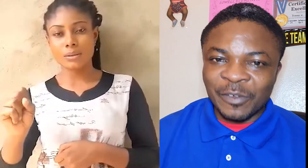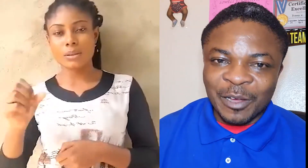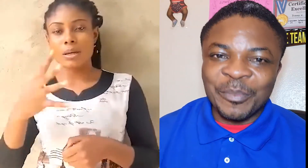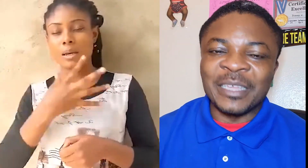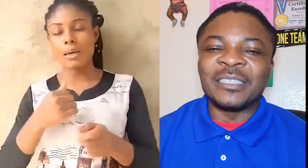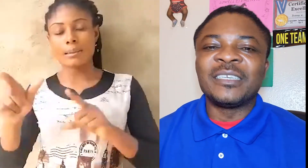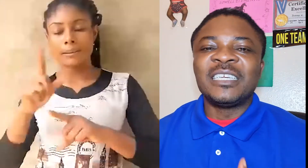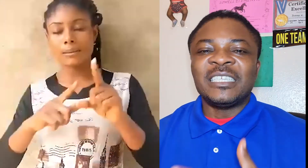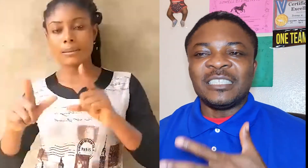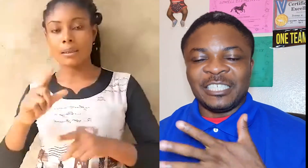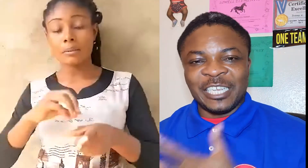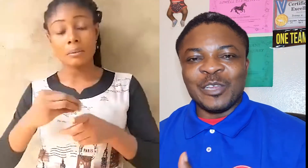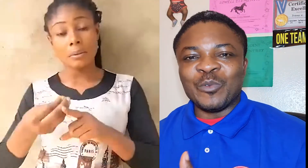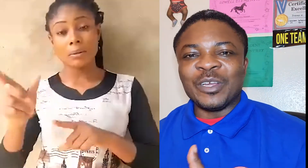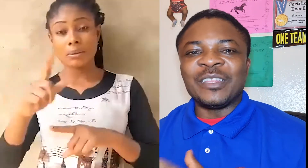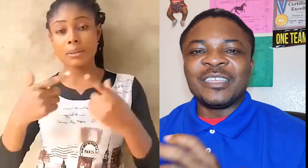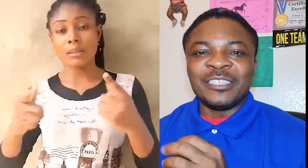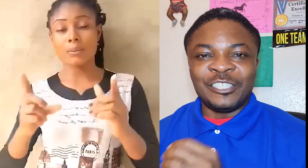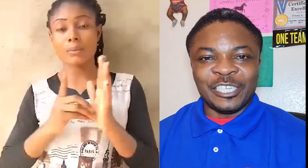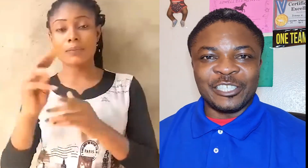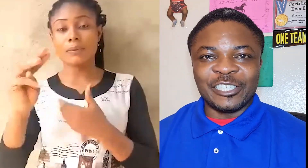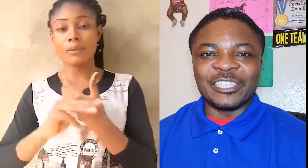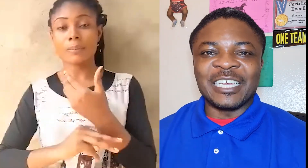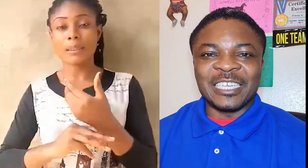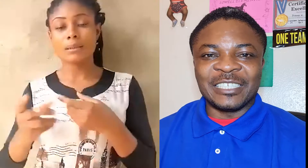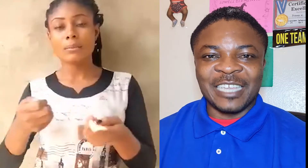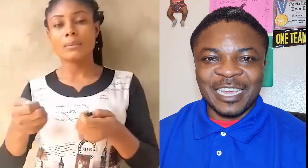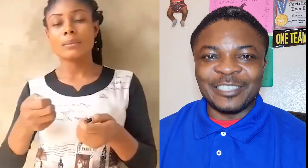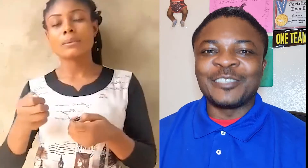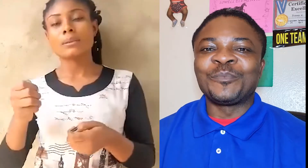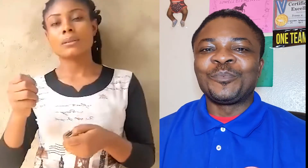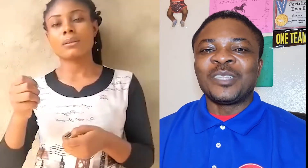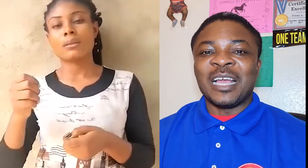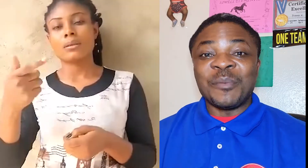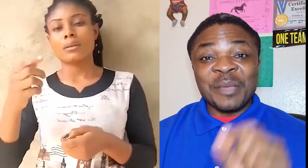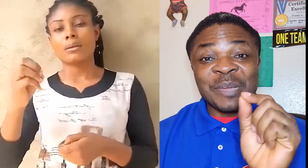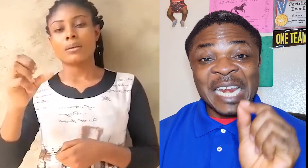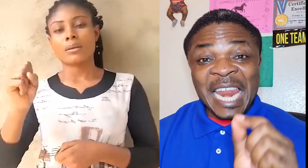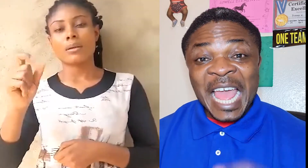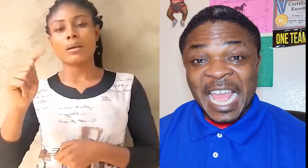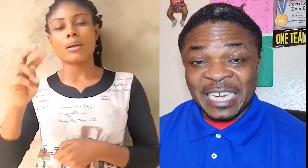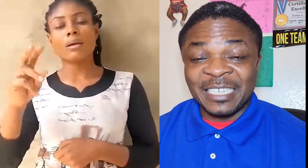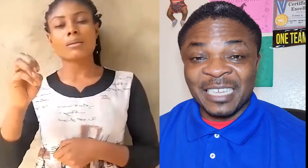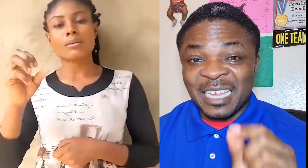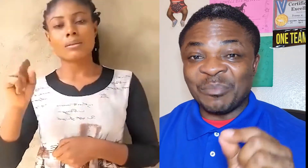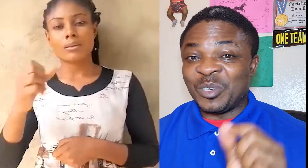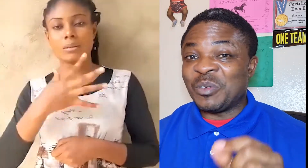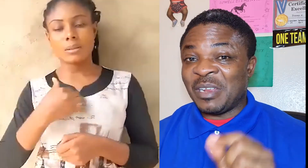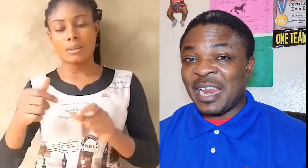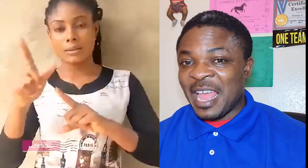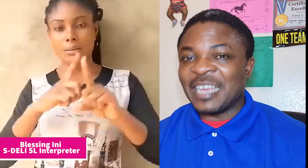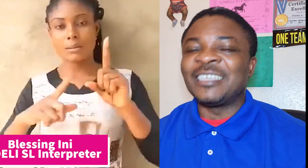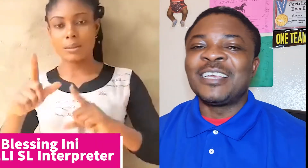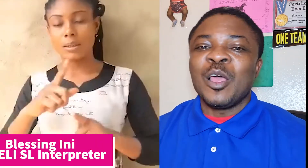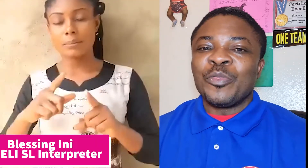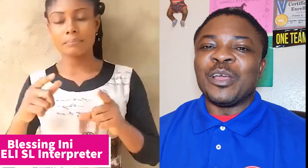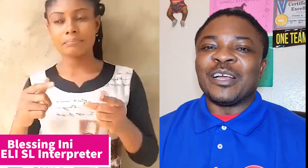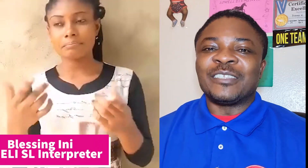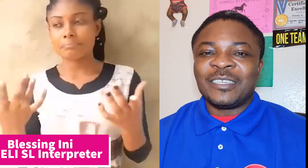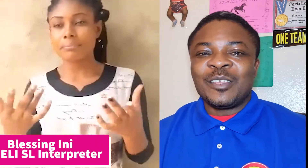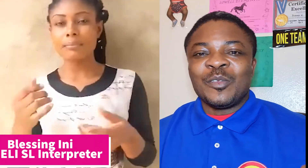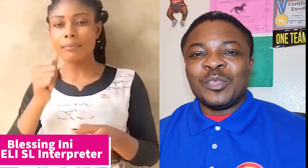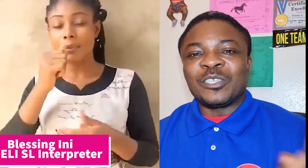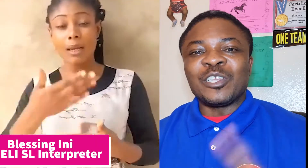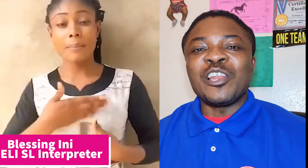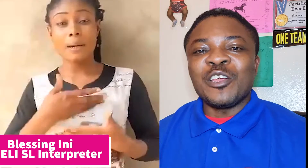language development dealing with gestures and signs. I am so glad